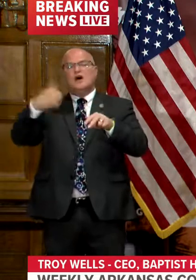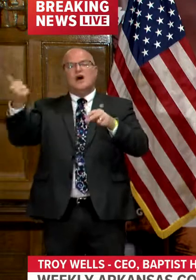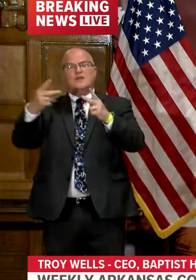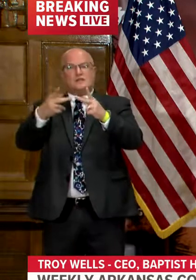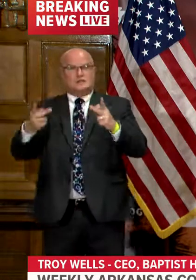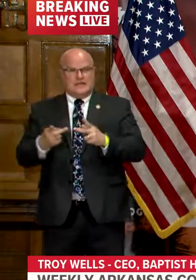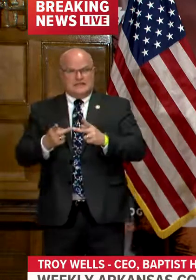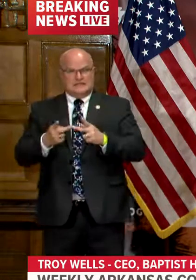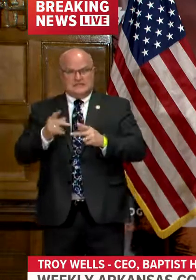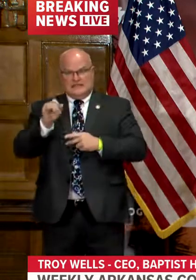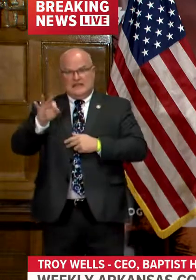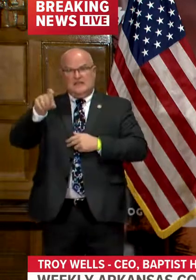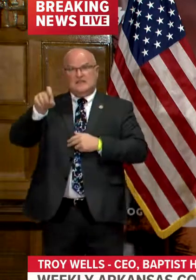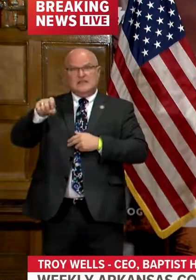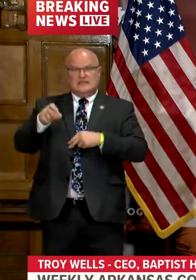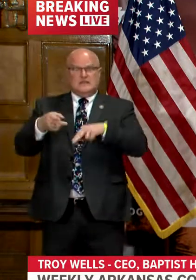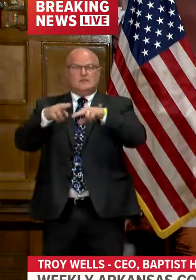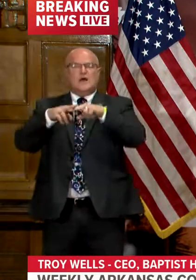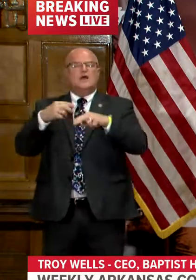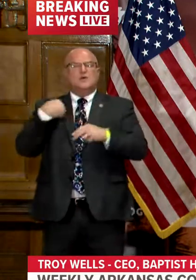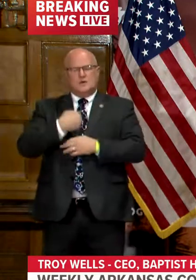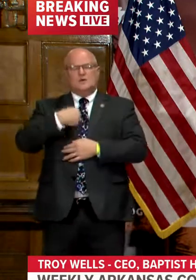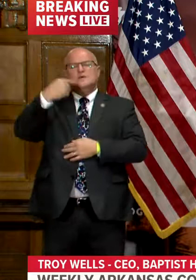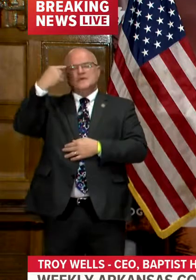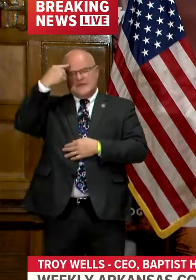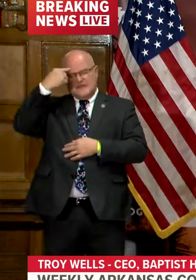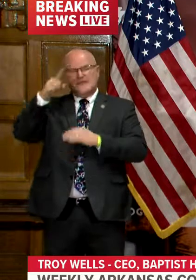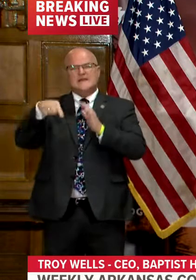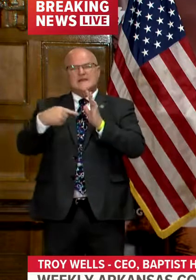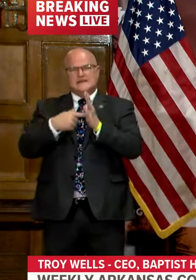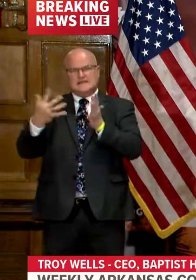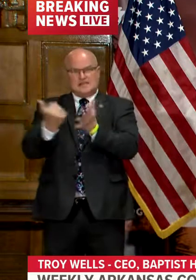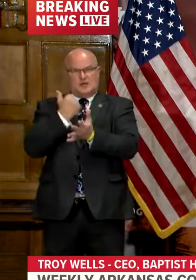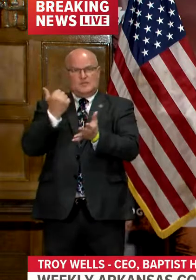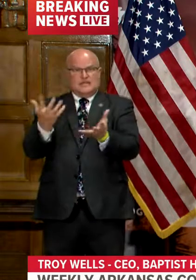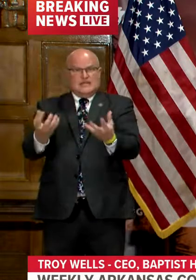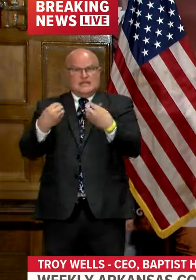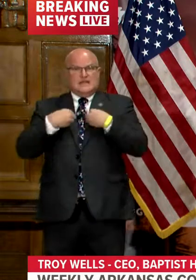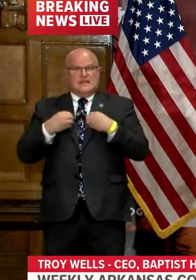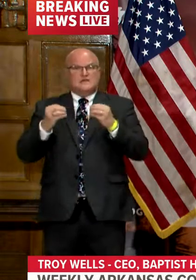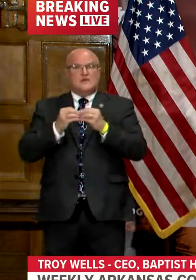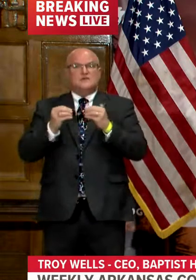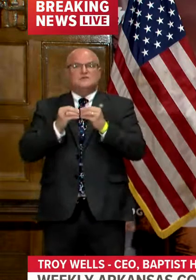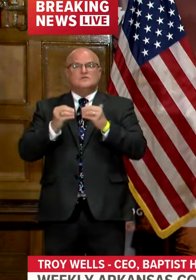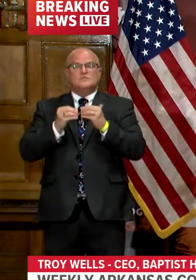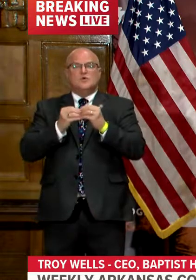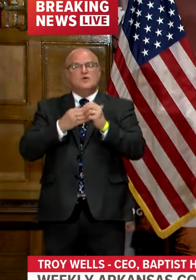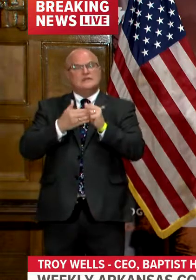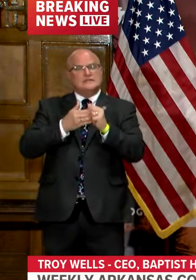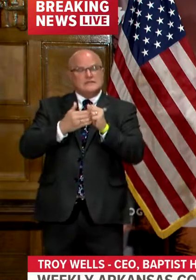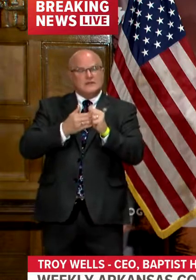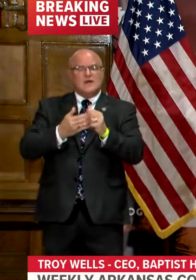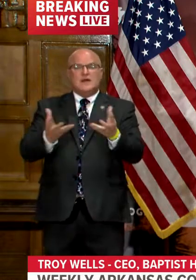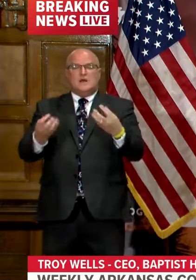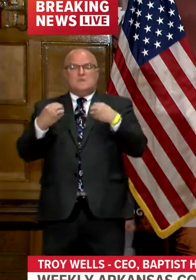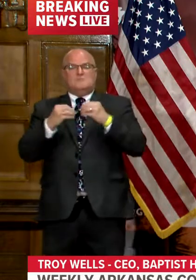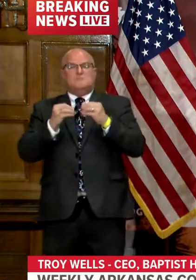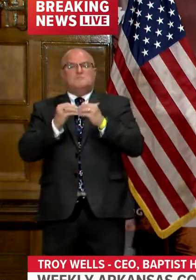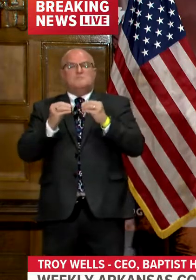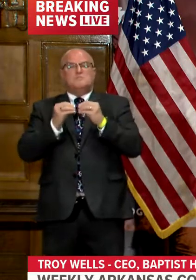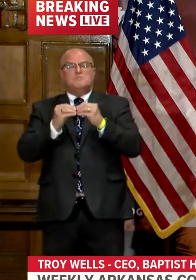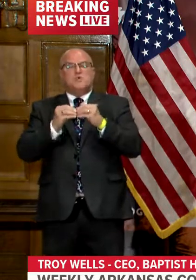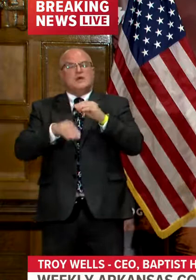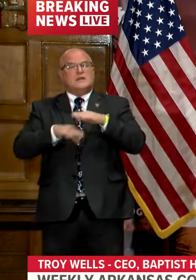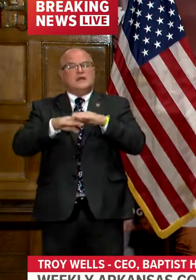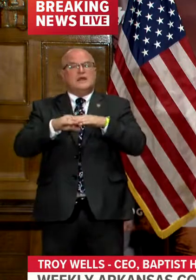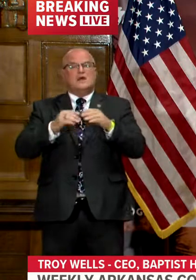need arise. We think that this opportunity that we're talking about today gives us some more runway, gives us some more capacity before we have to